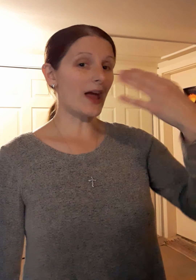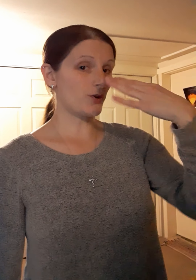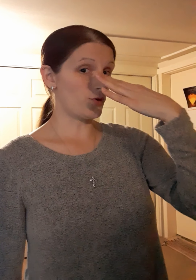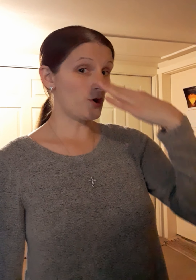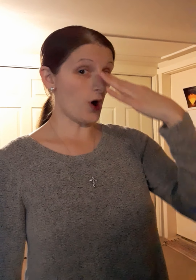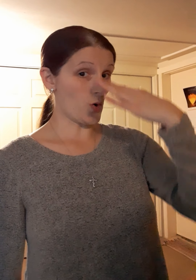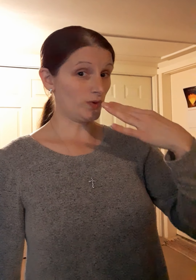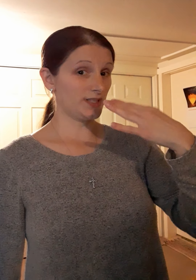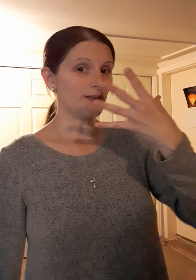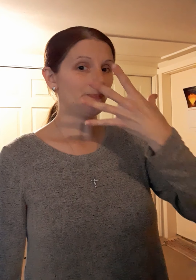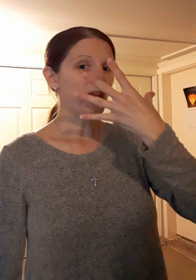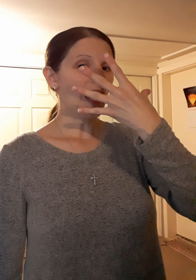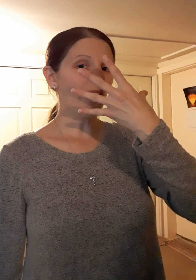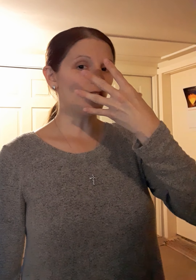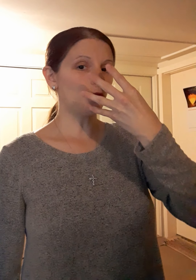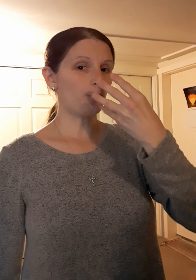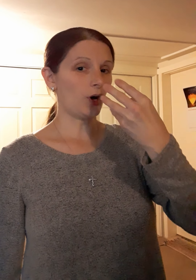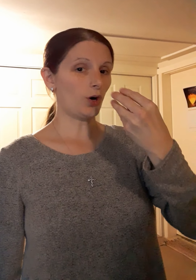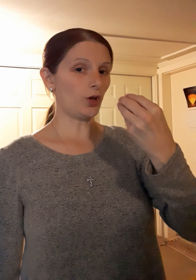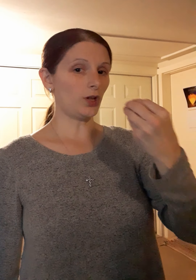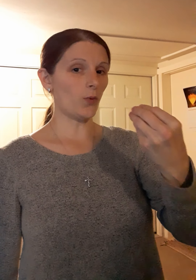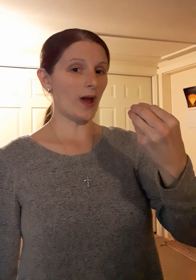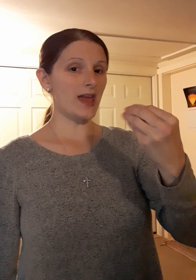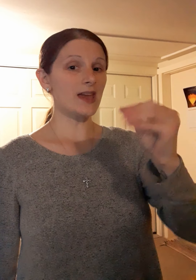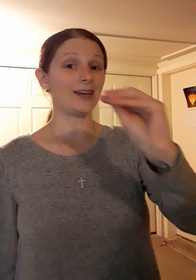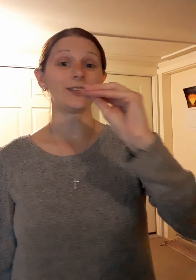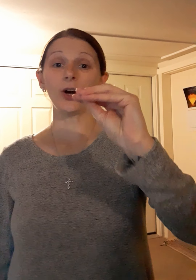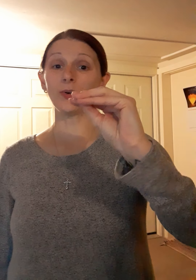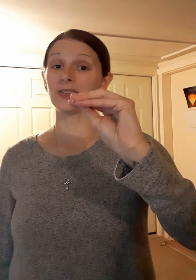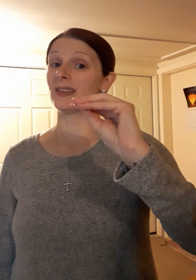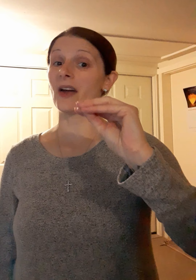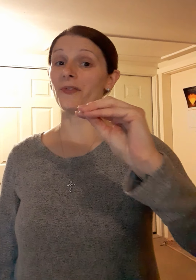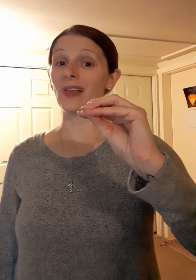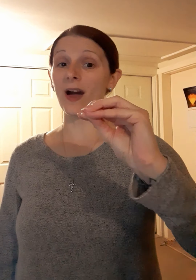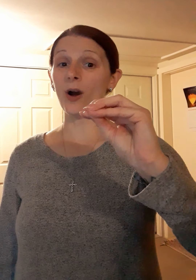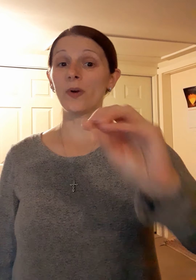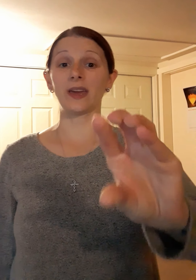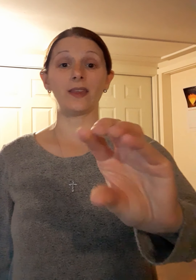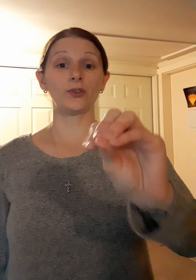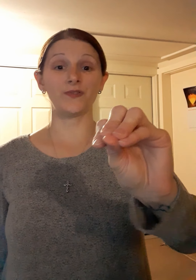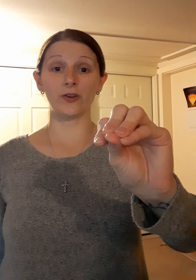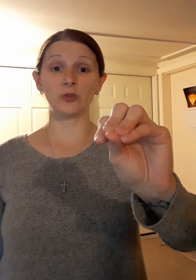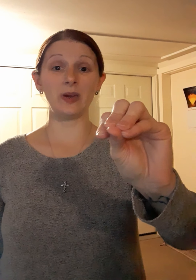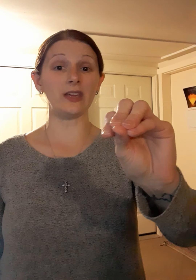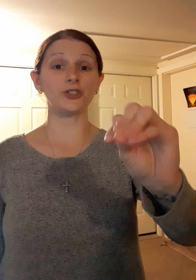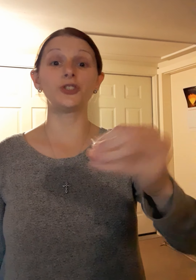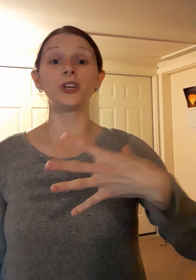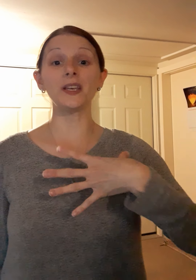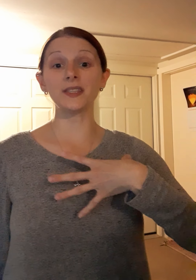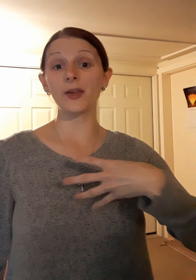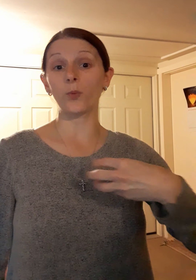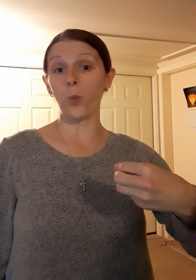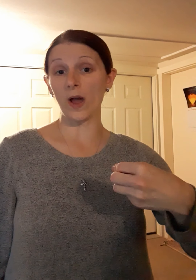your nose. And then you pull away and close into that flat O again. Those fingers pinch, just like